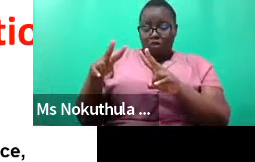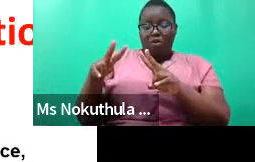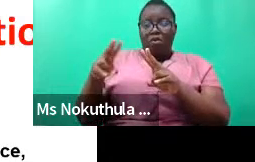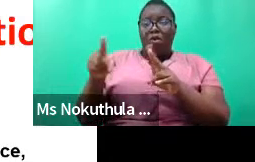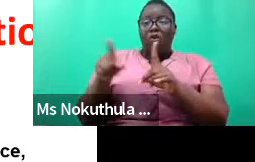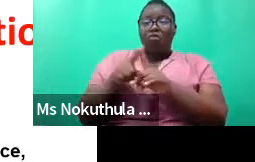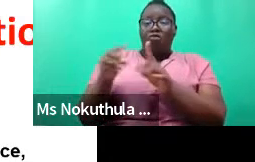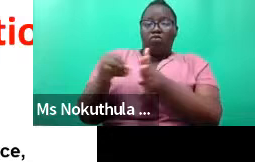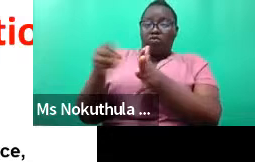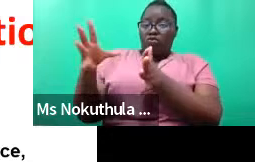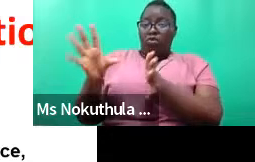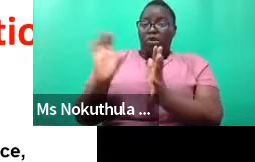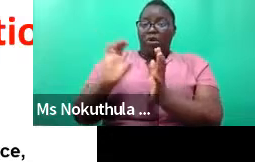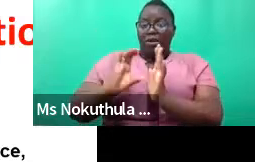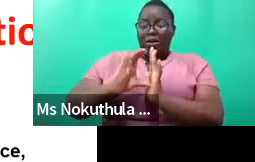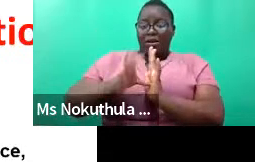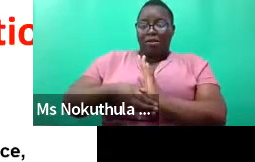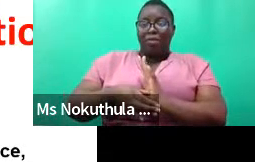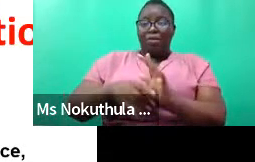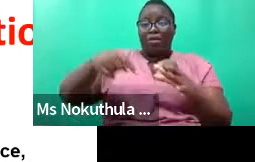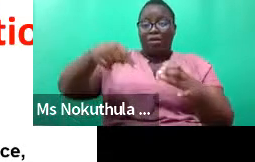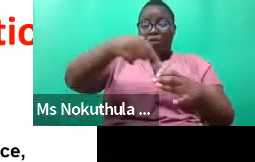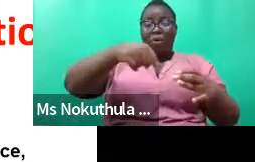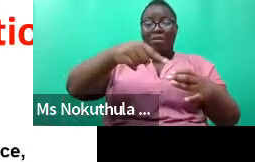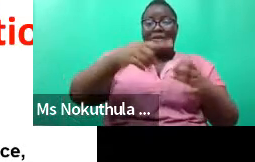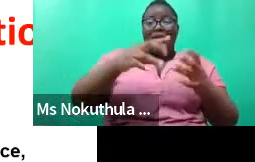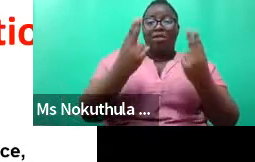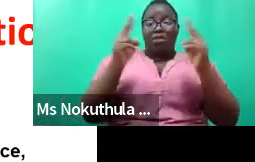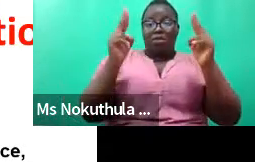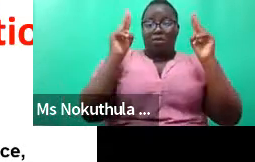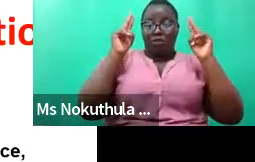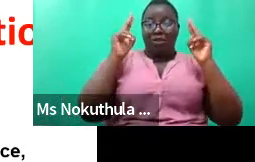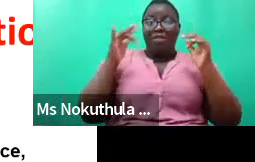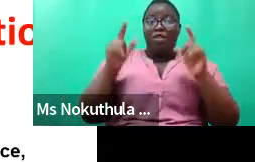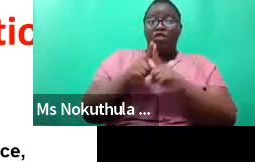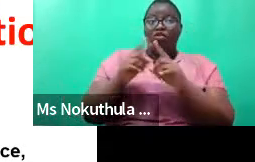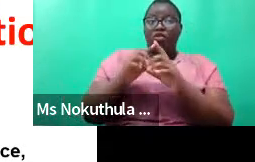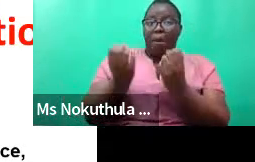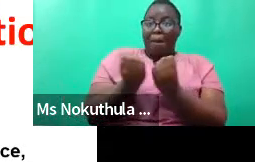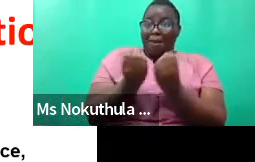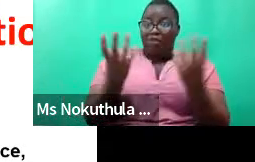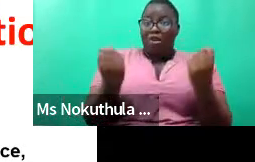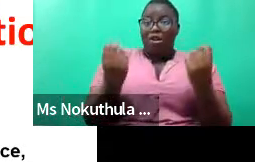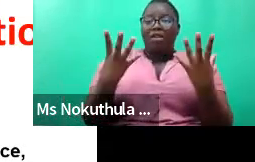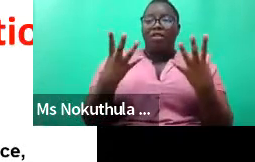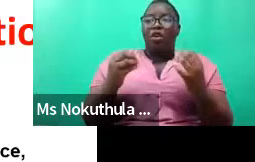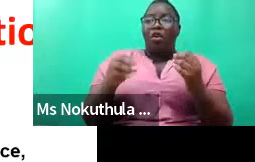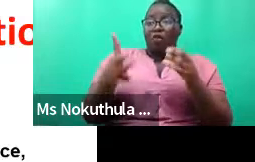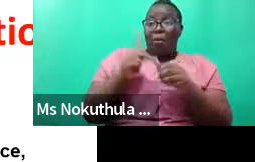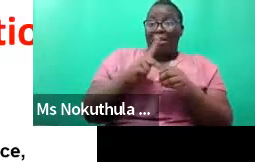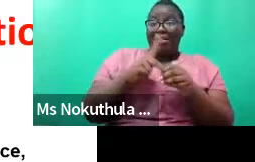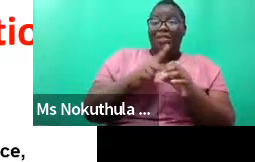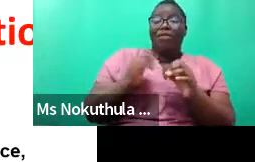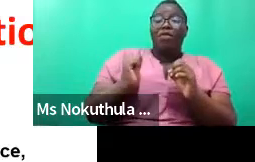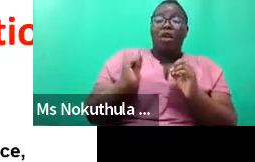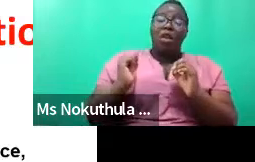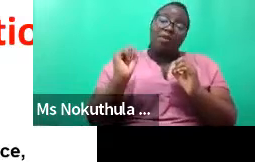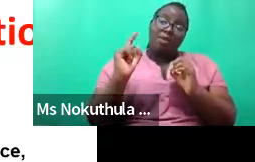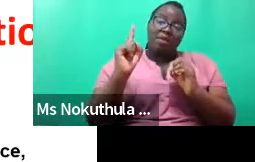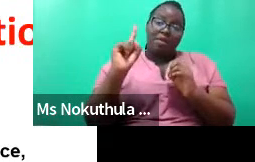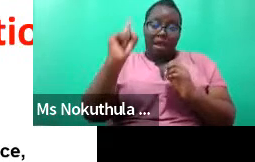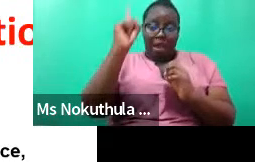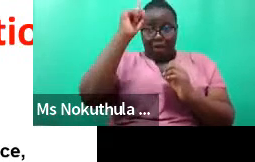disability within the university. And the majority of the studies were Black African, with 6 Africans and only 1